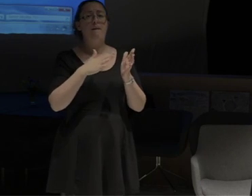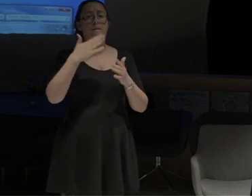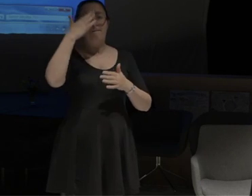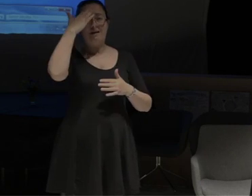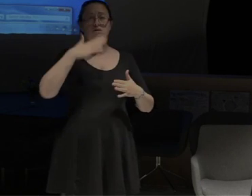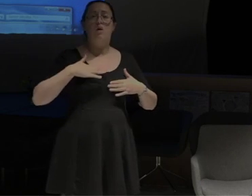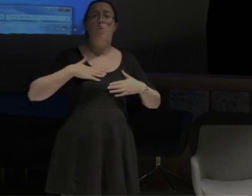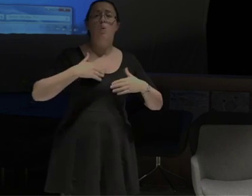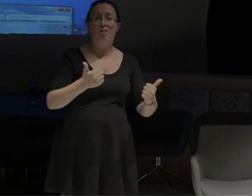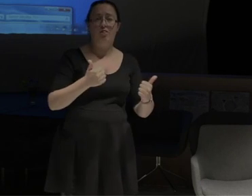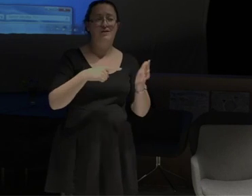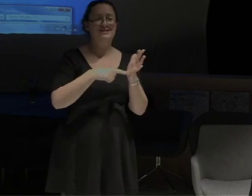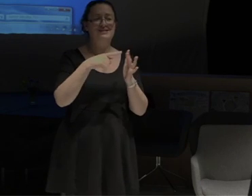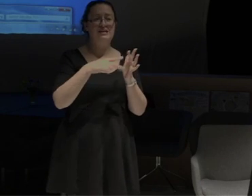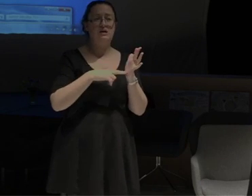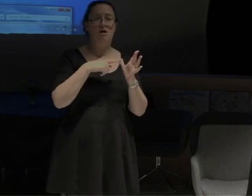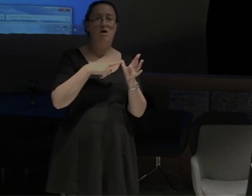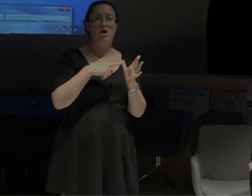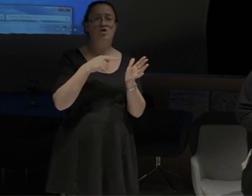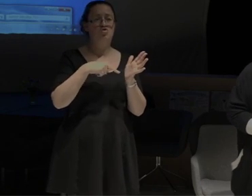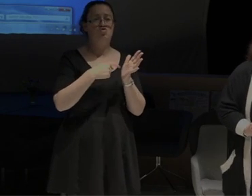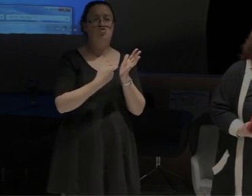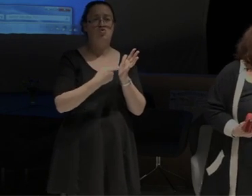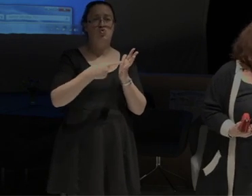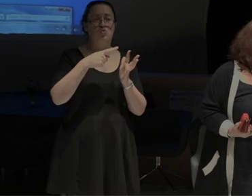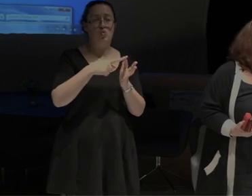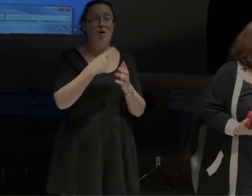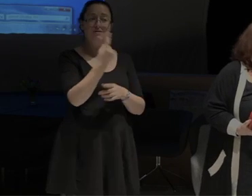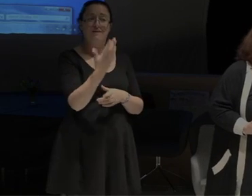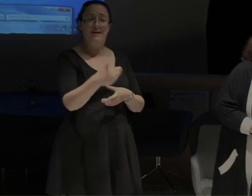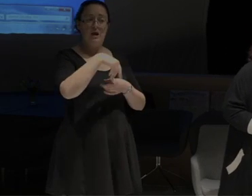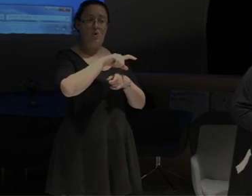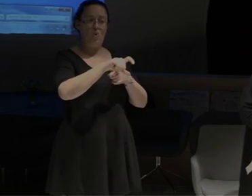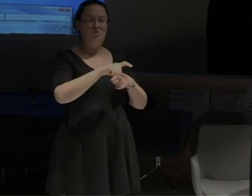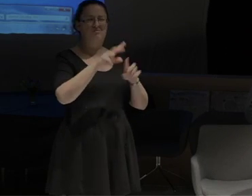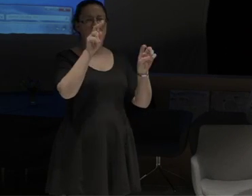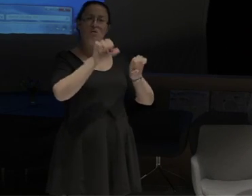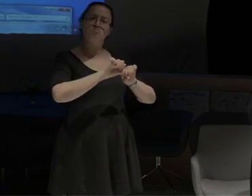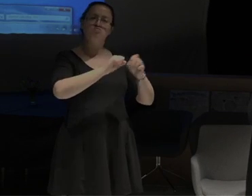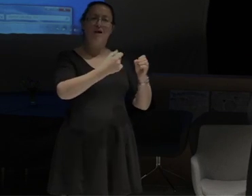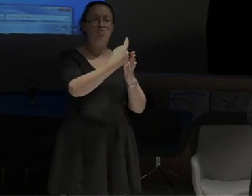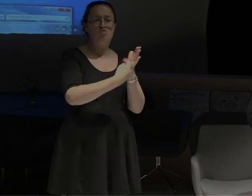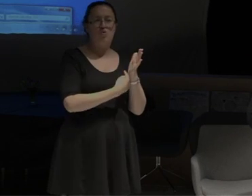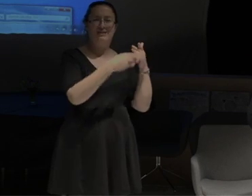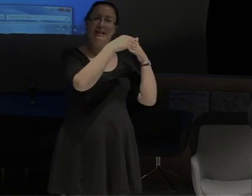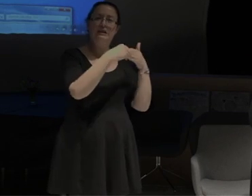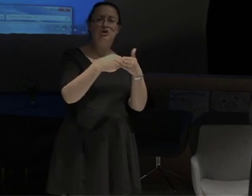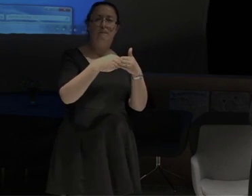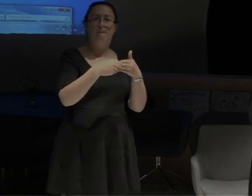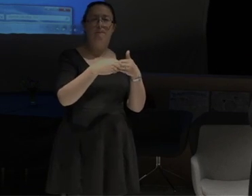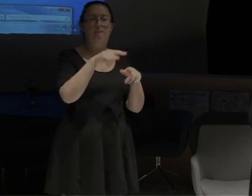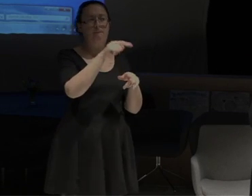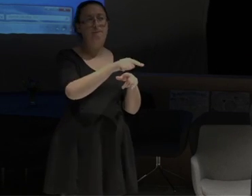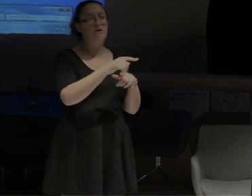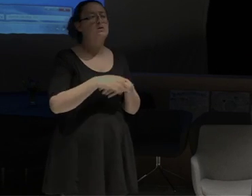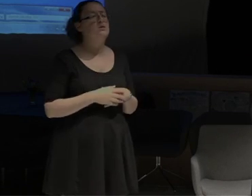at CityLit, and that was Tina True. And I met her on a course that she did with us recently called Breaking the Rules, which was a leadership course that Sally and a number of